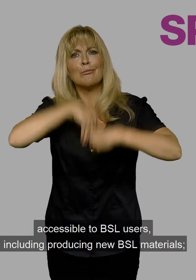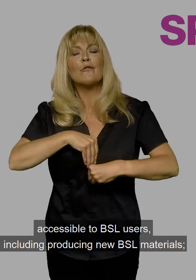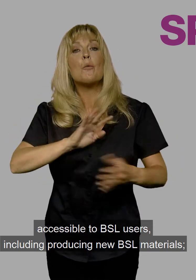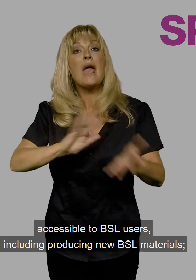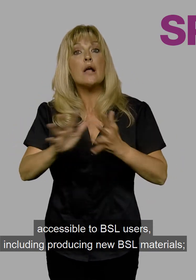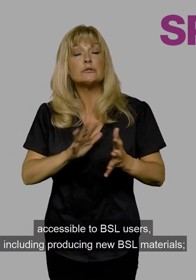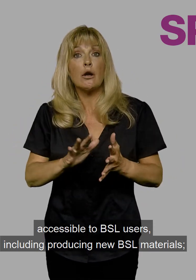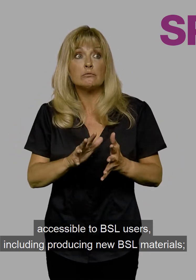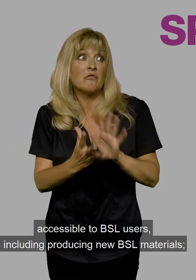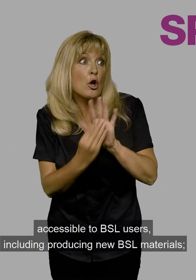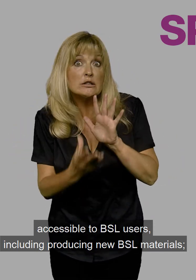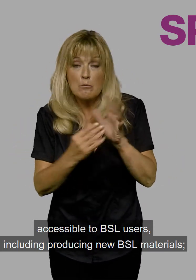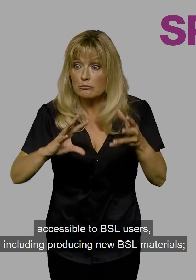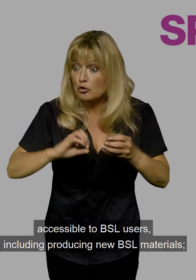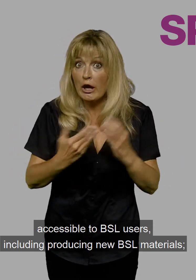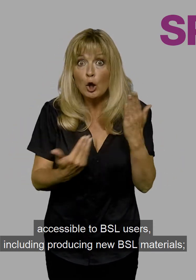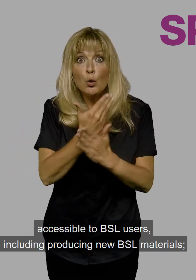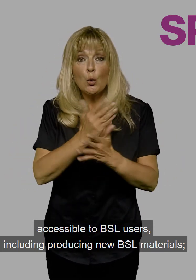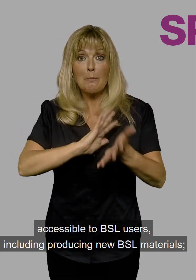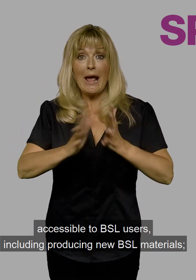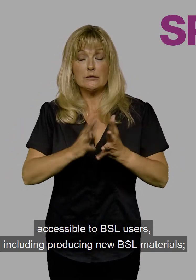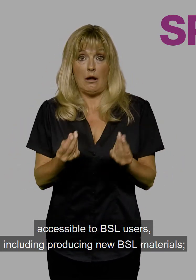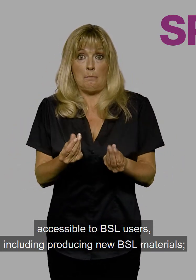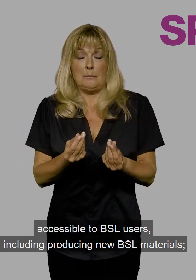users, including producing new BSL materials.